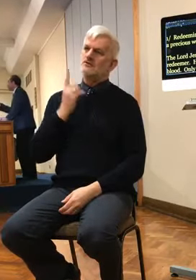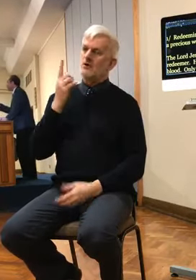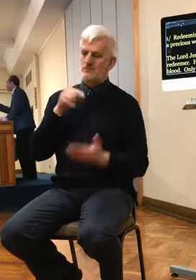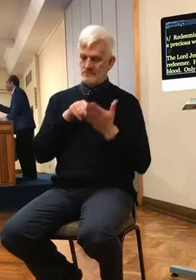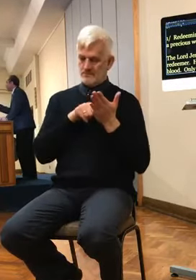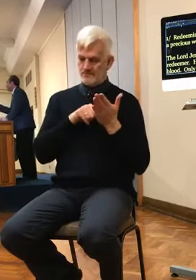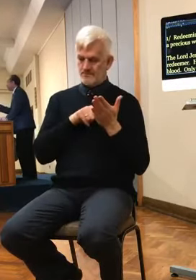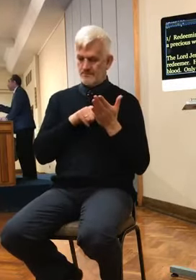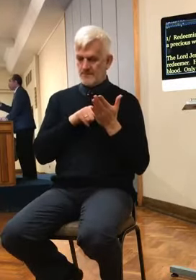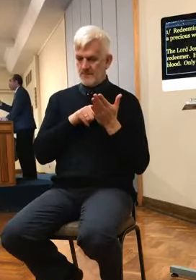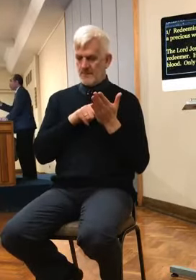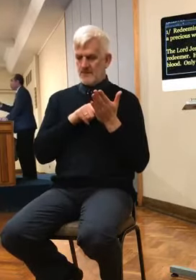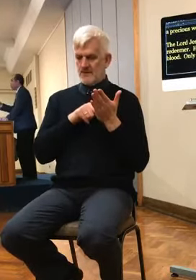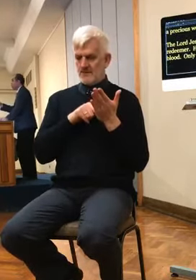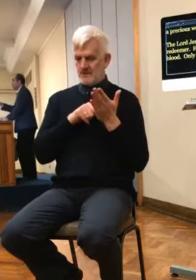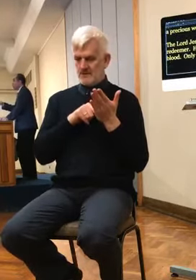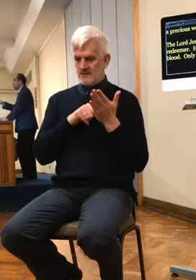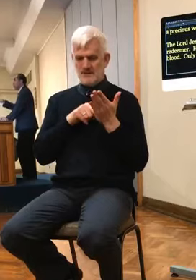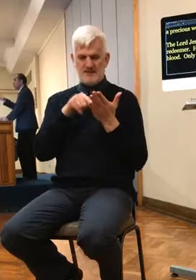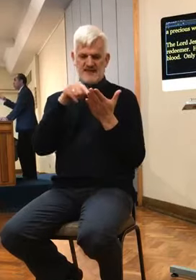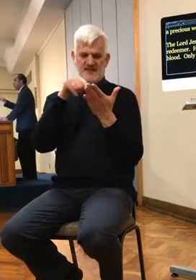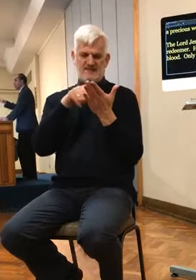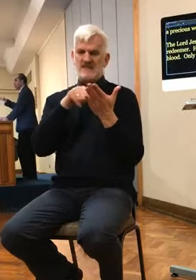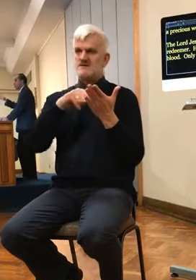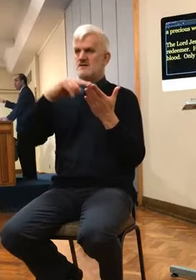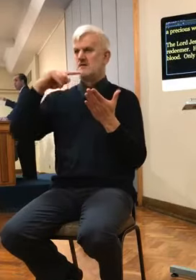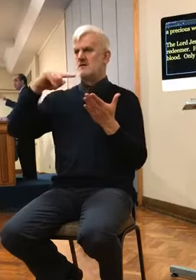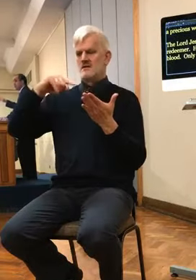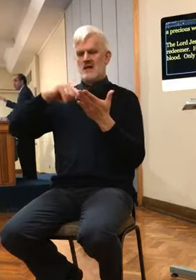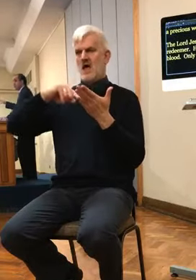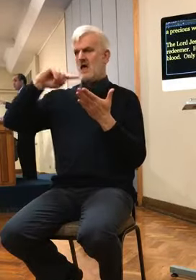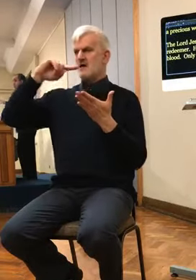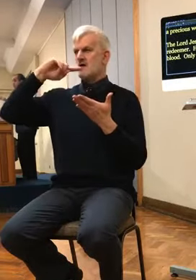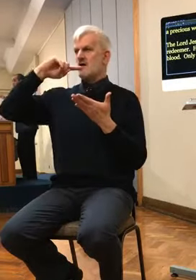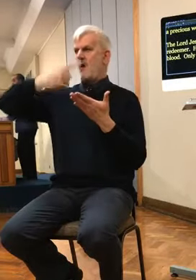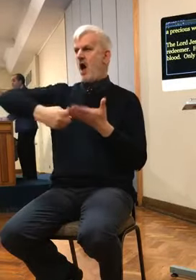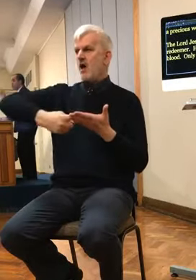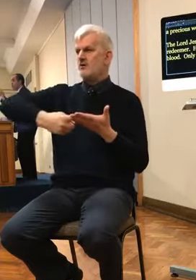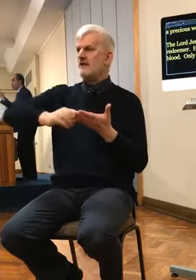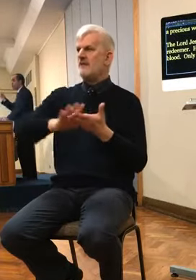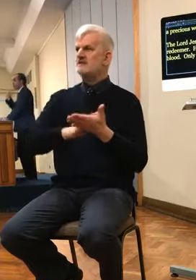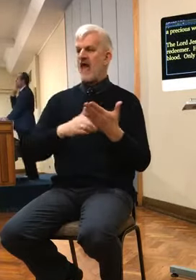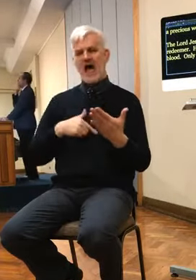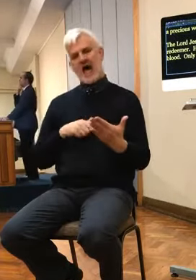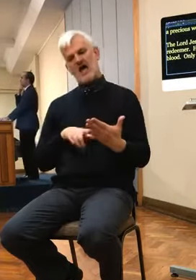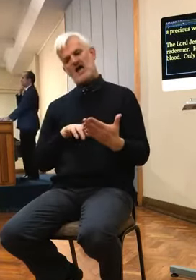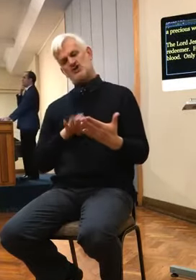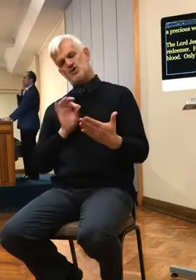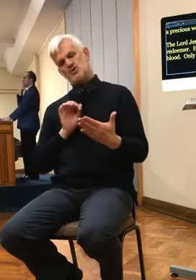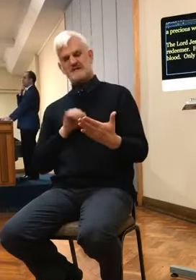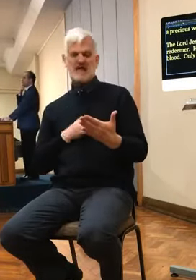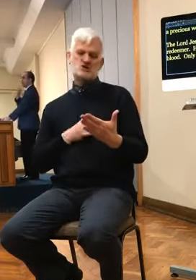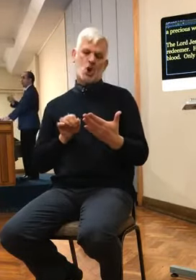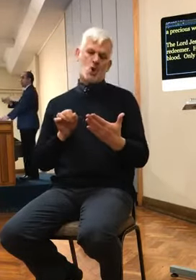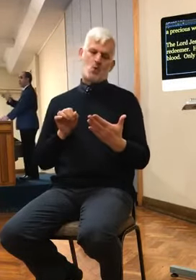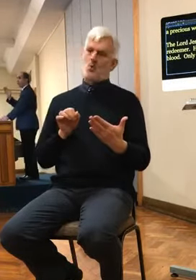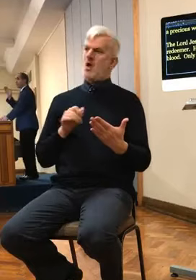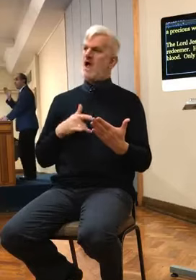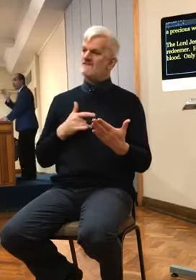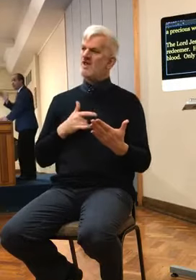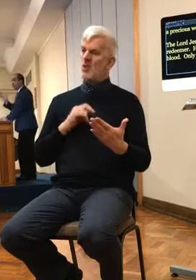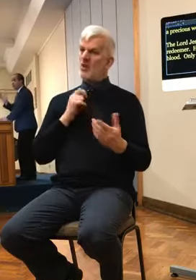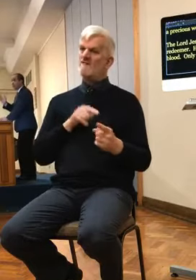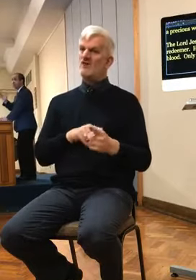not optional. It's not because it is in the present tense continuous that it is optional. Or if I feel like, no,